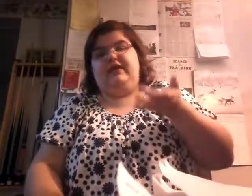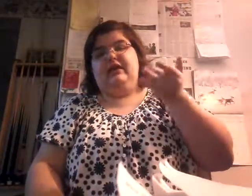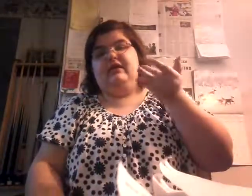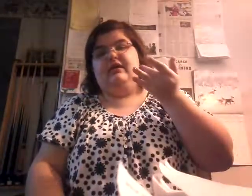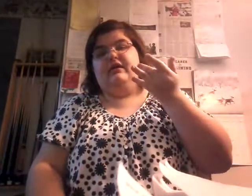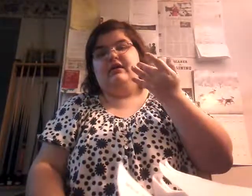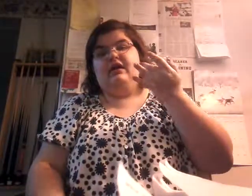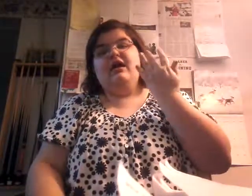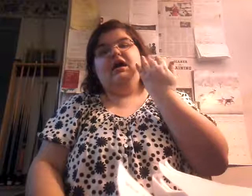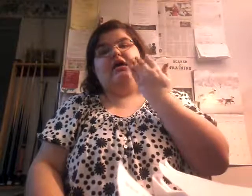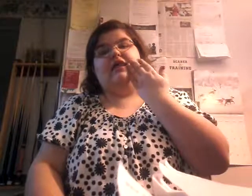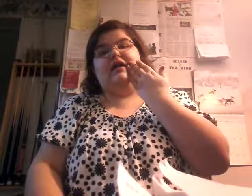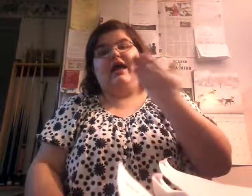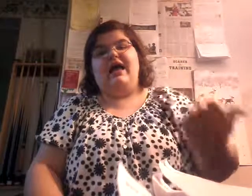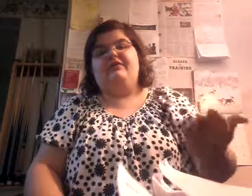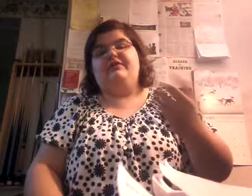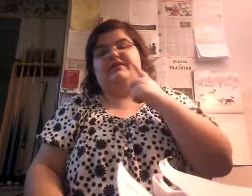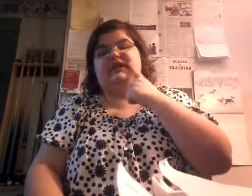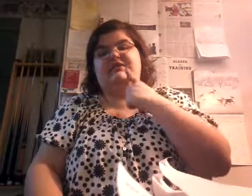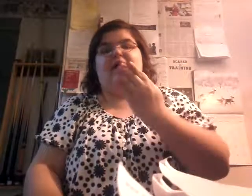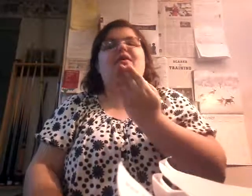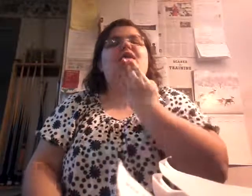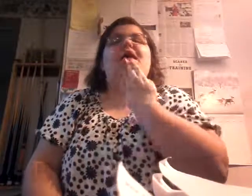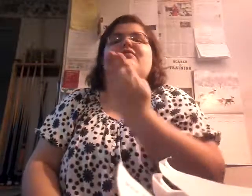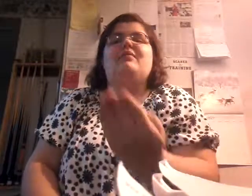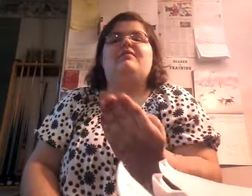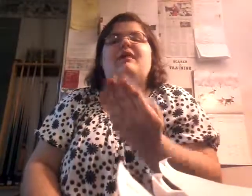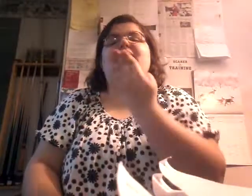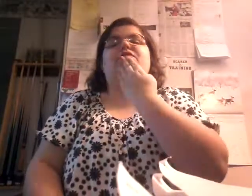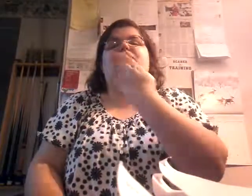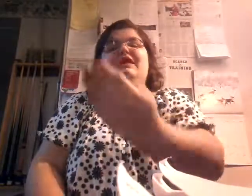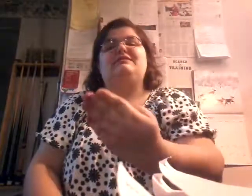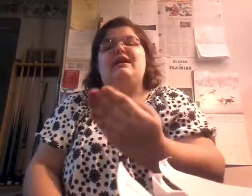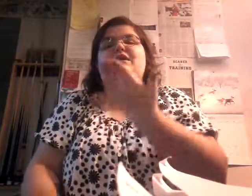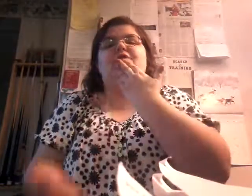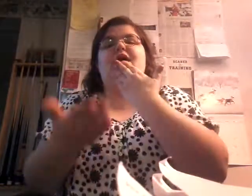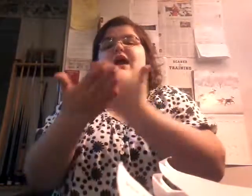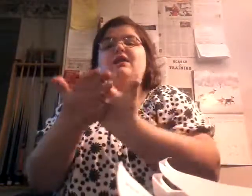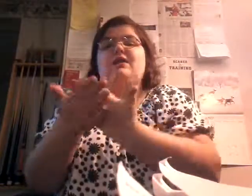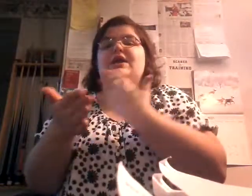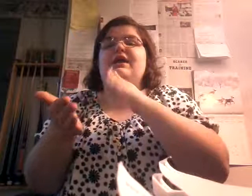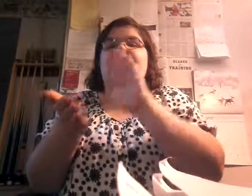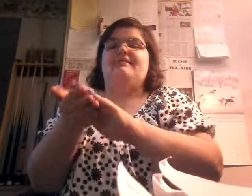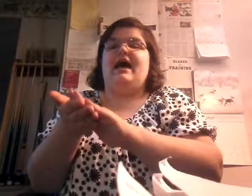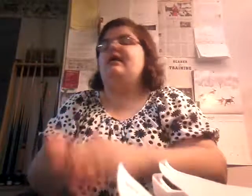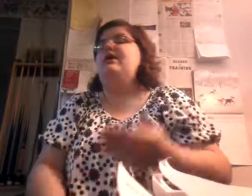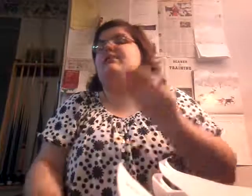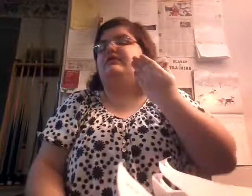feeling and then out from the side of your mouth. Not from the front, because front is thank you and good and bad, but from